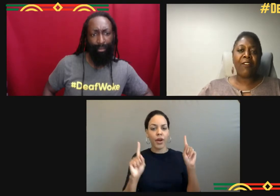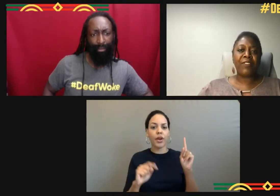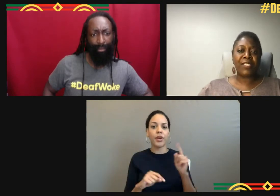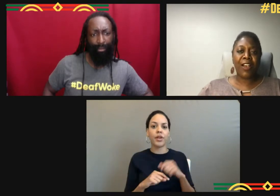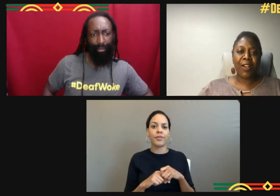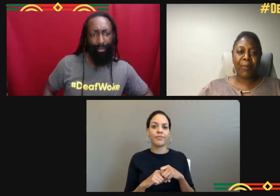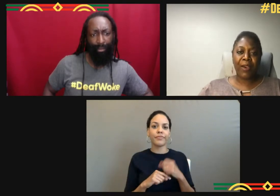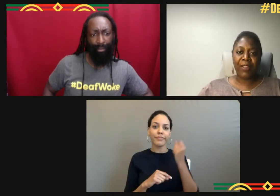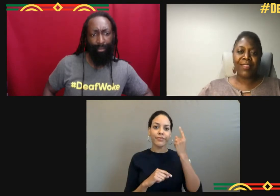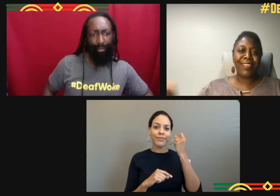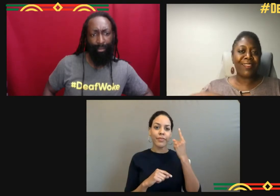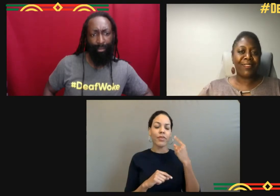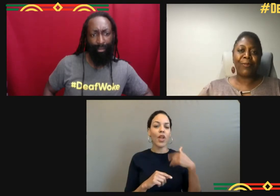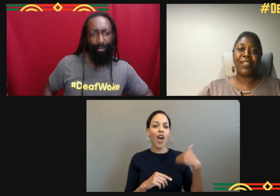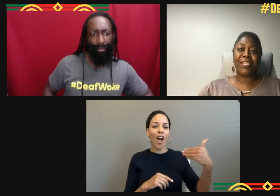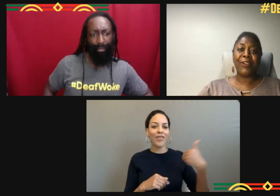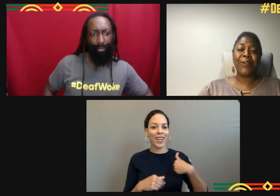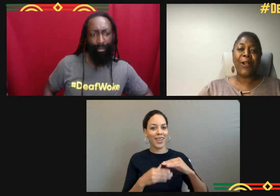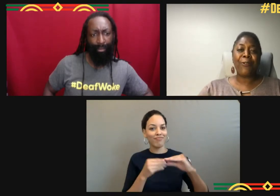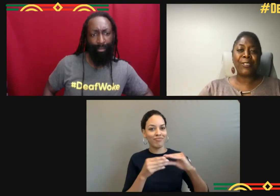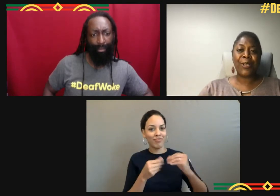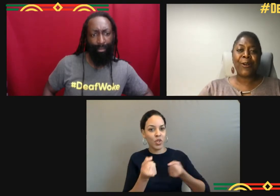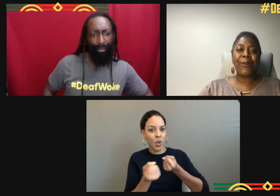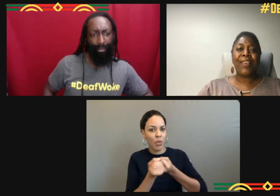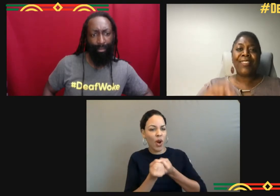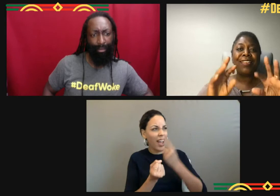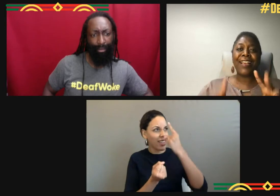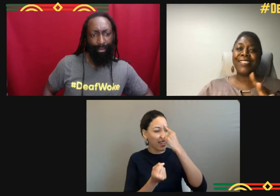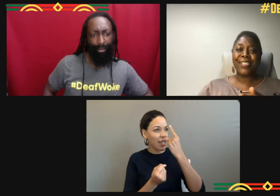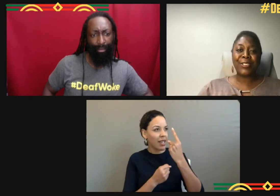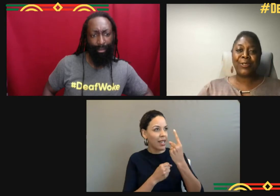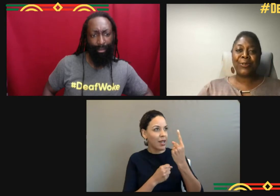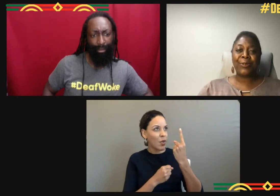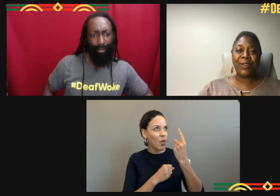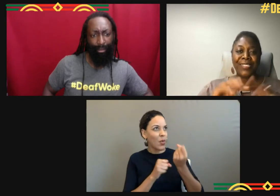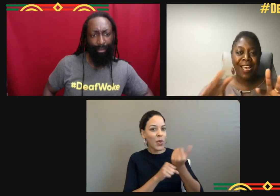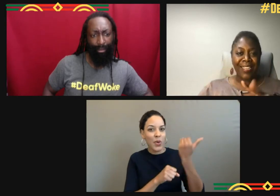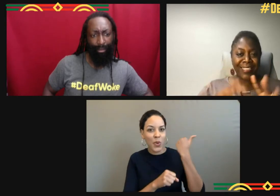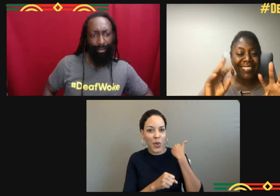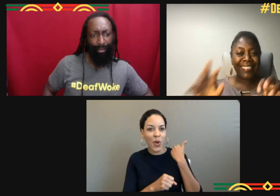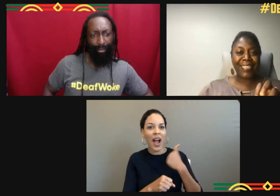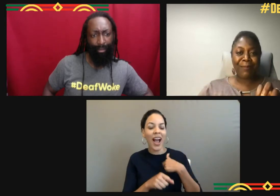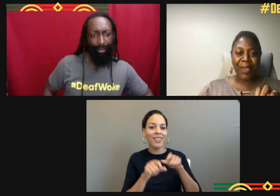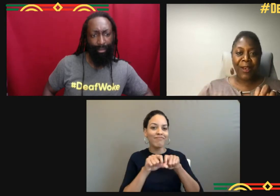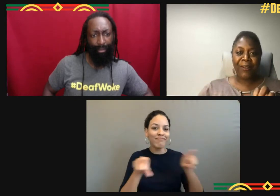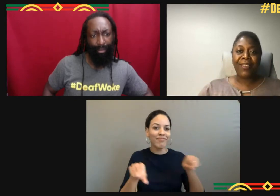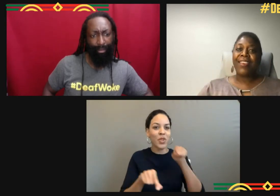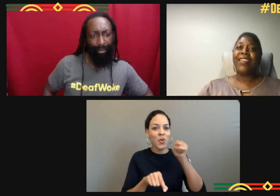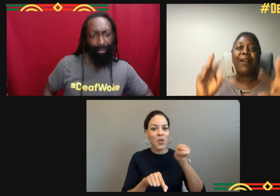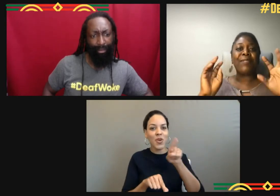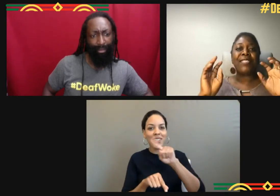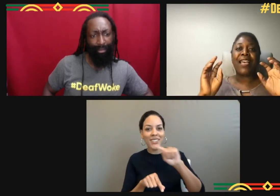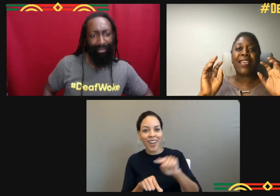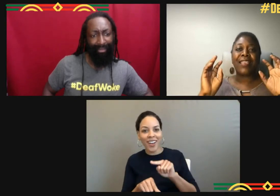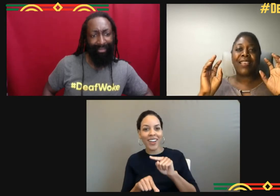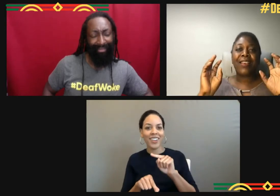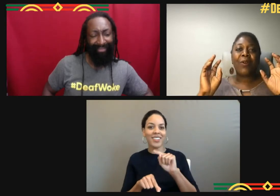that I often talk about. I think, what, a year ago or so, I think I sent you and Zana an email,